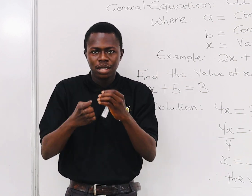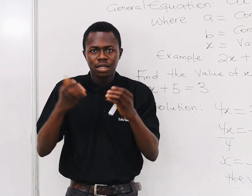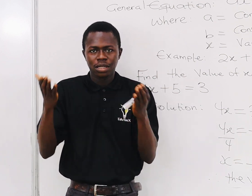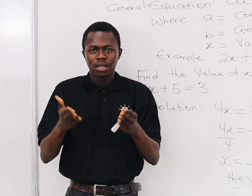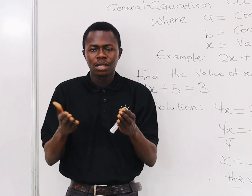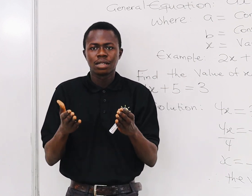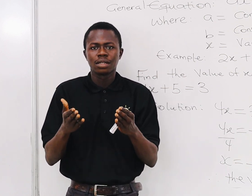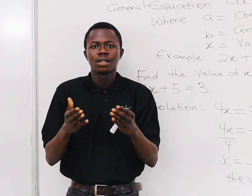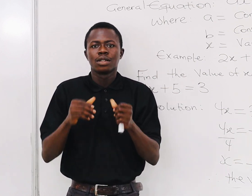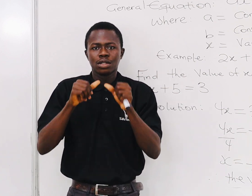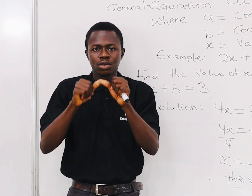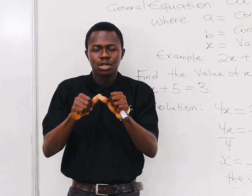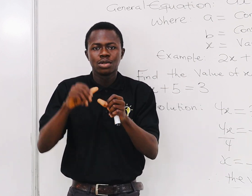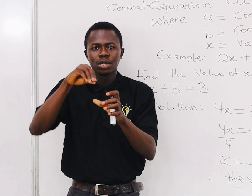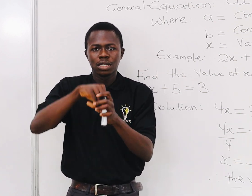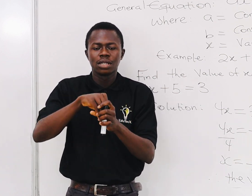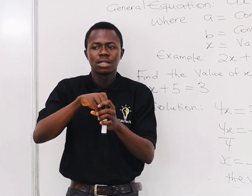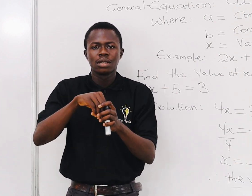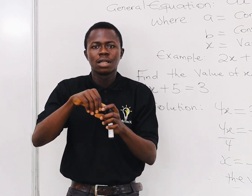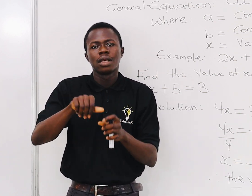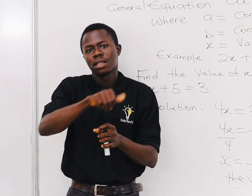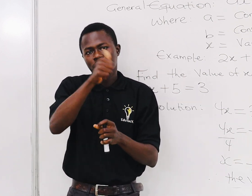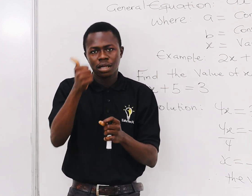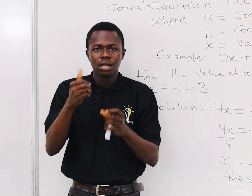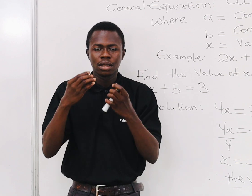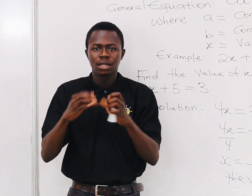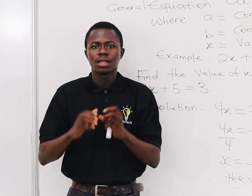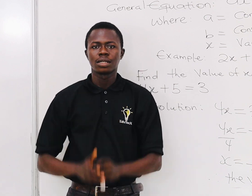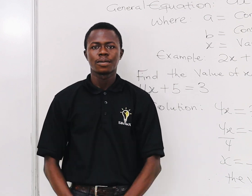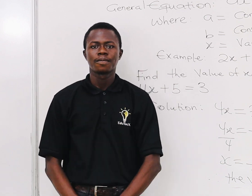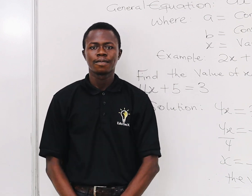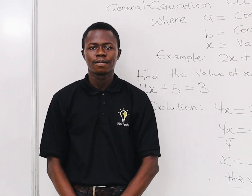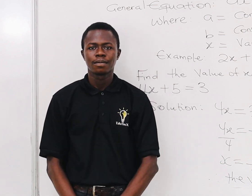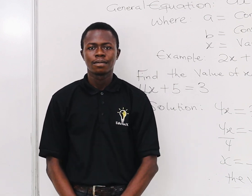This is where we would end for today. We'll continue in another class.